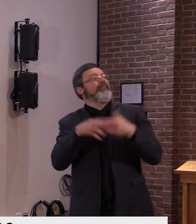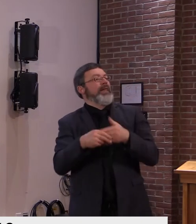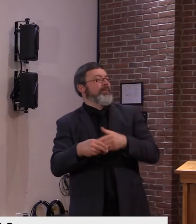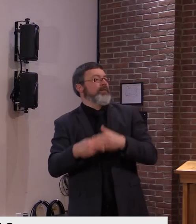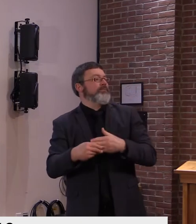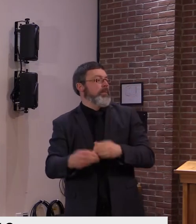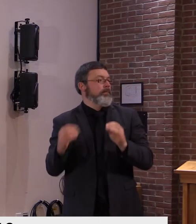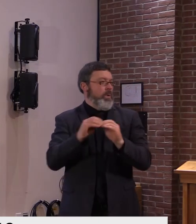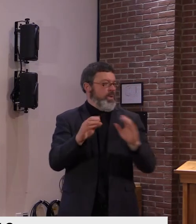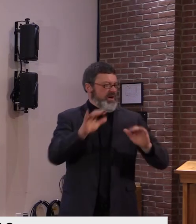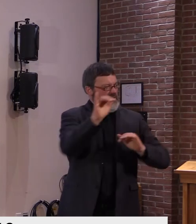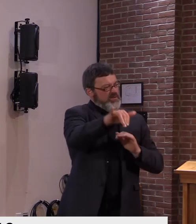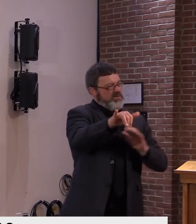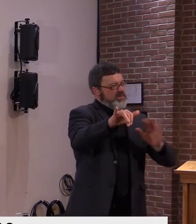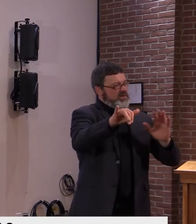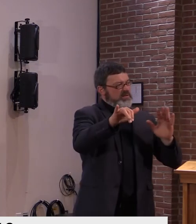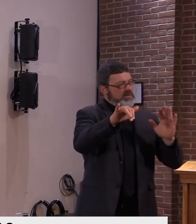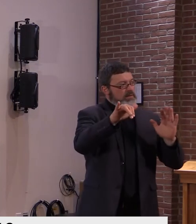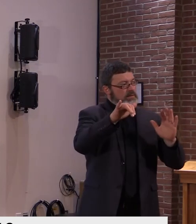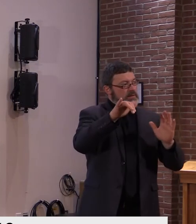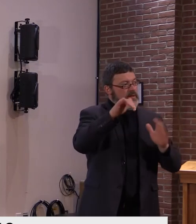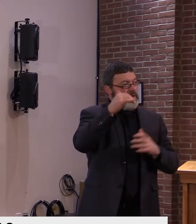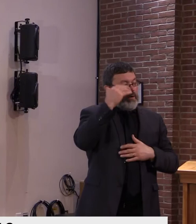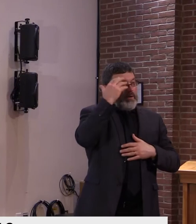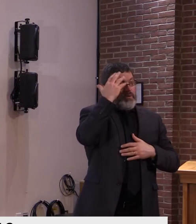pre-Halloween. Dr. Levine?